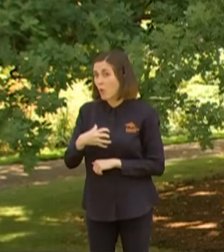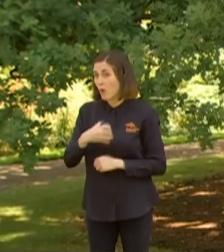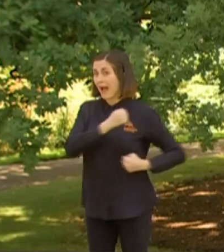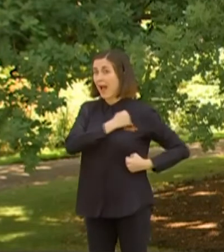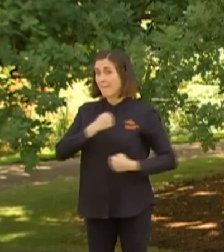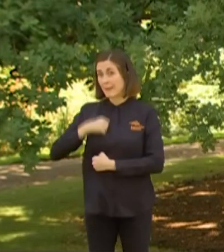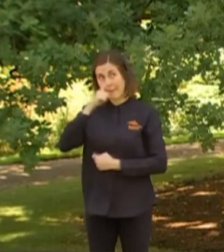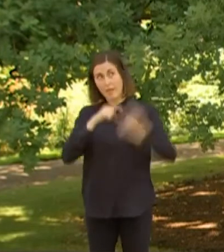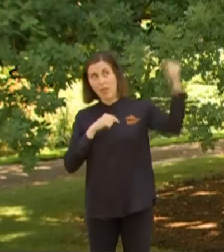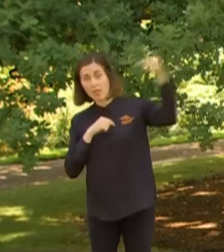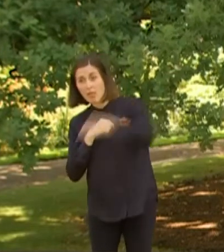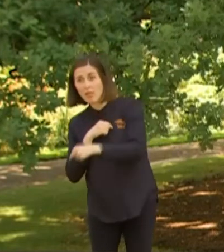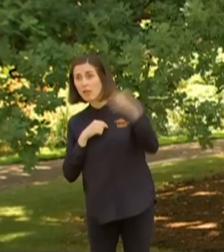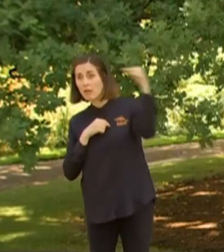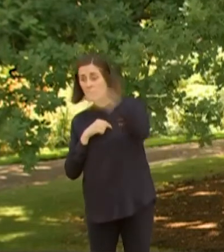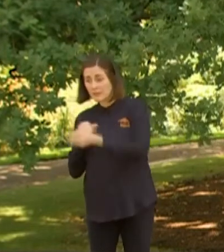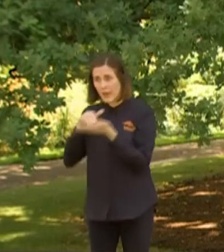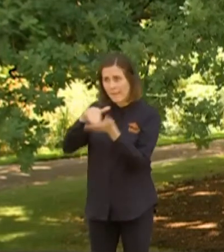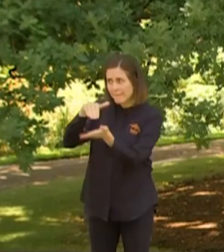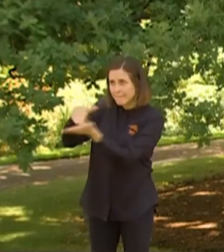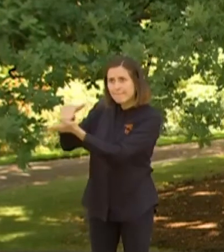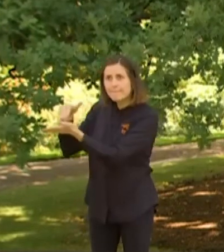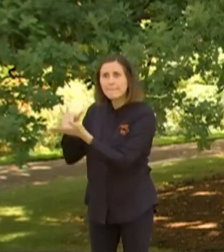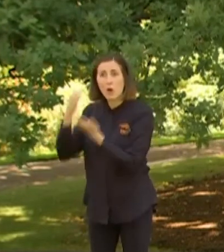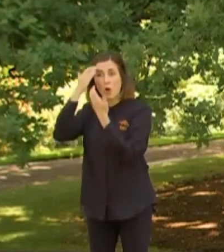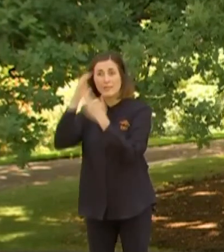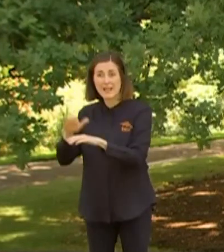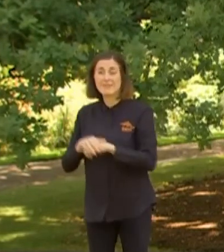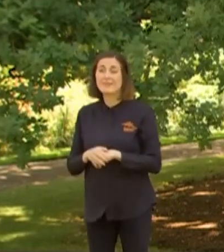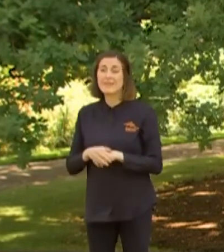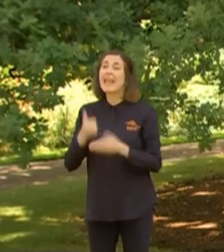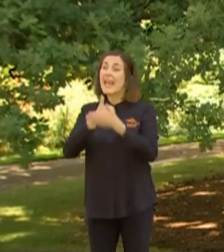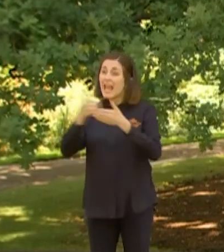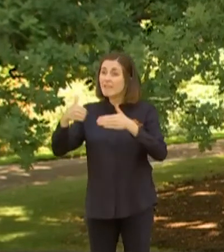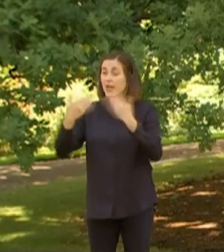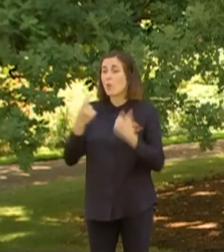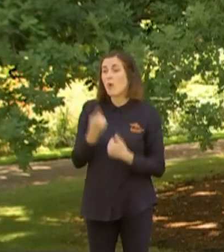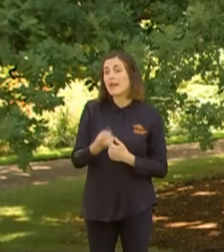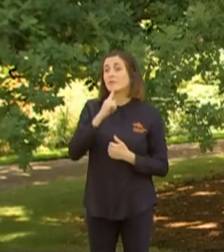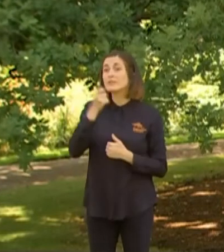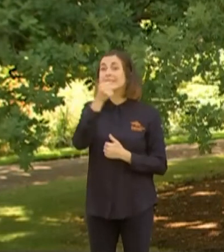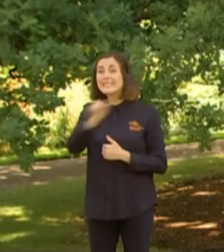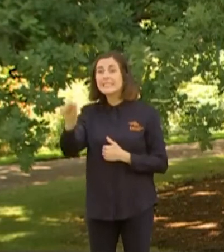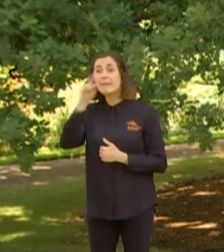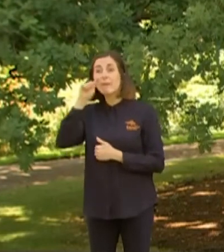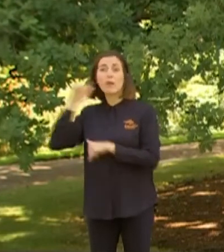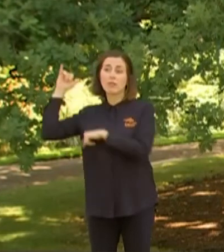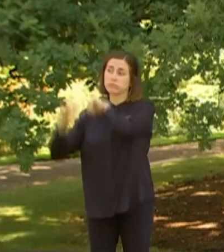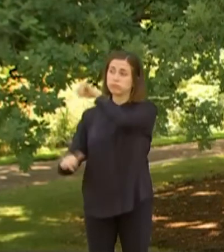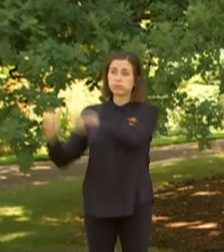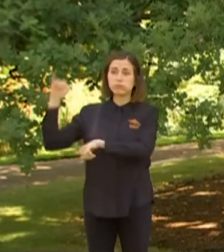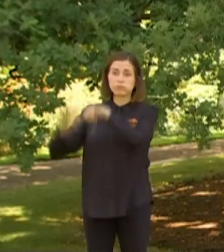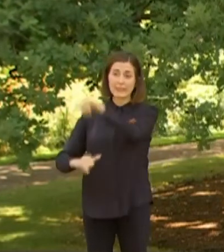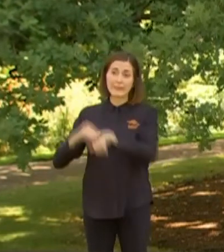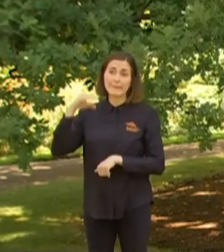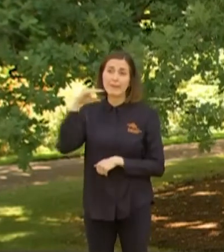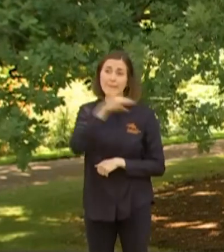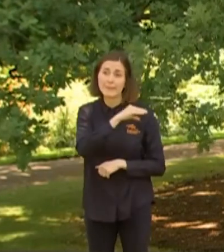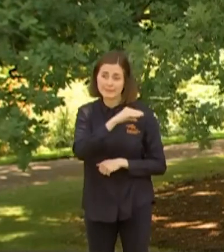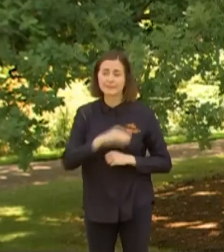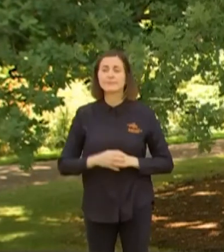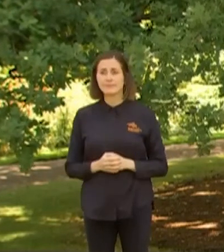in this reset 160 return travellers per day hotel quarantine system. We've also